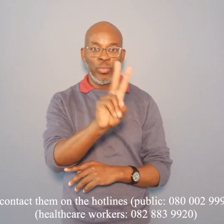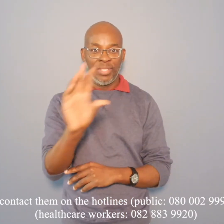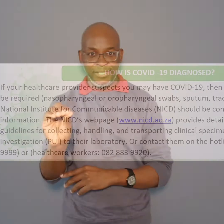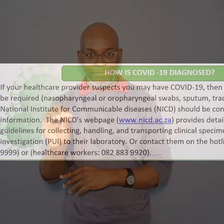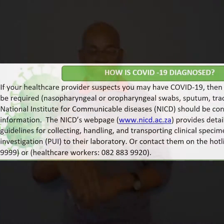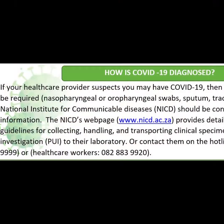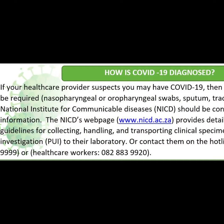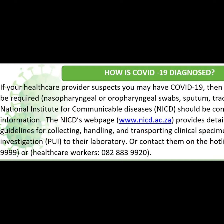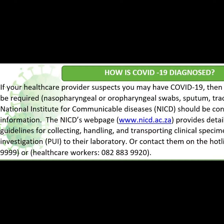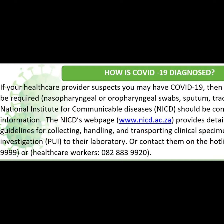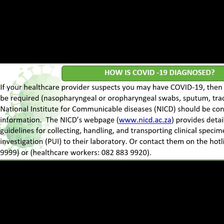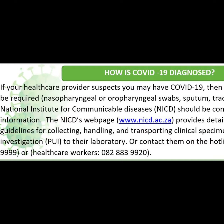082-883-9920.